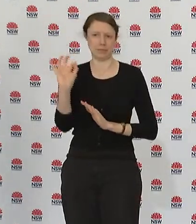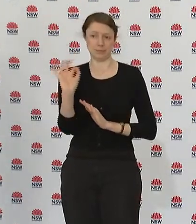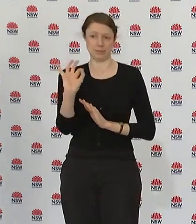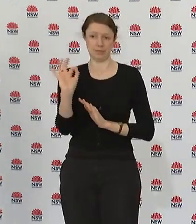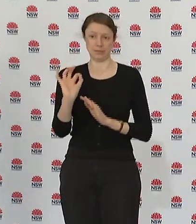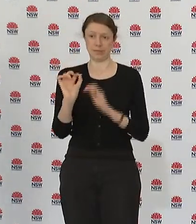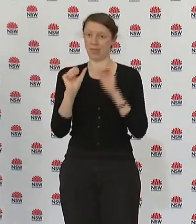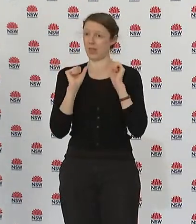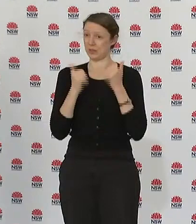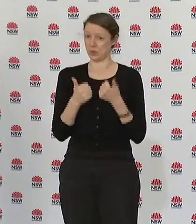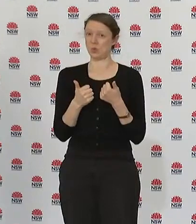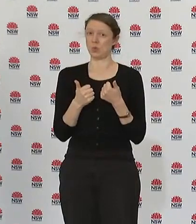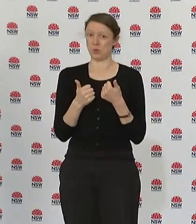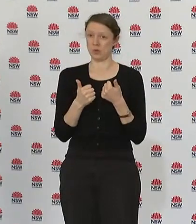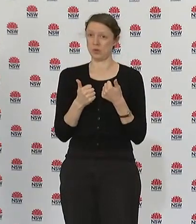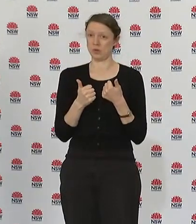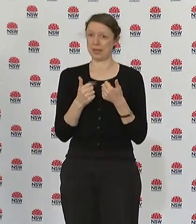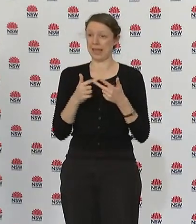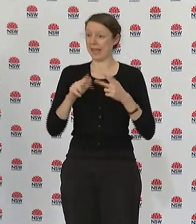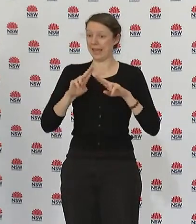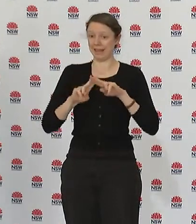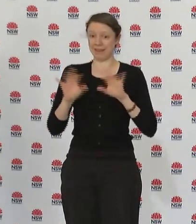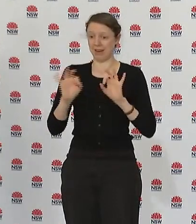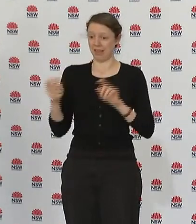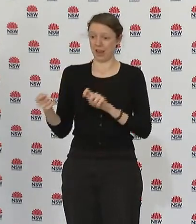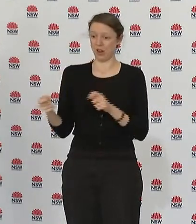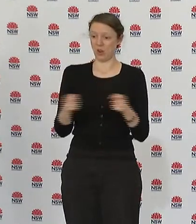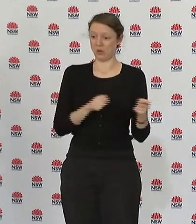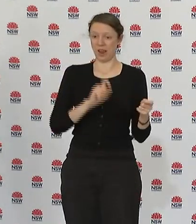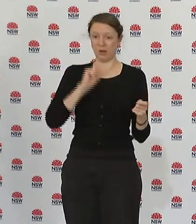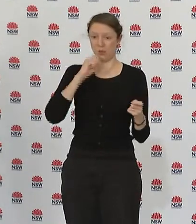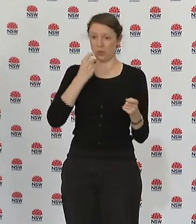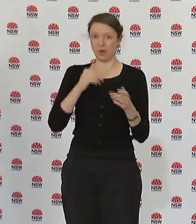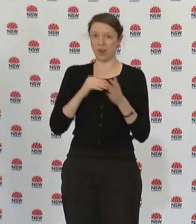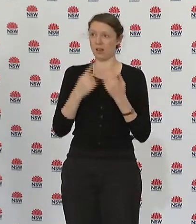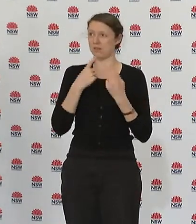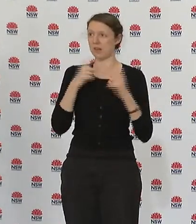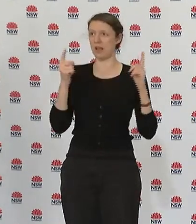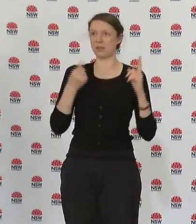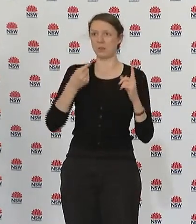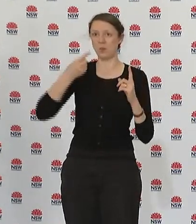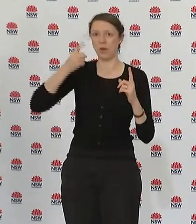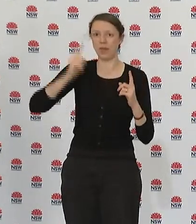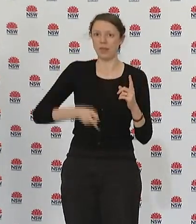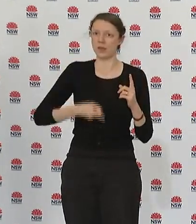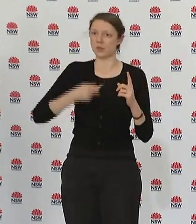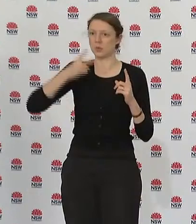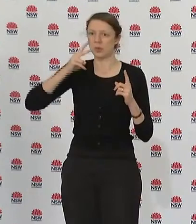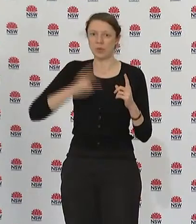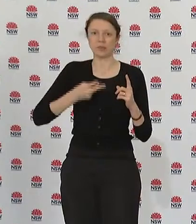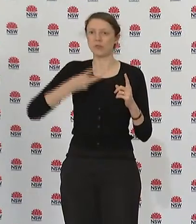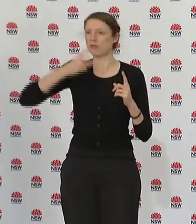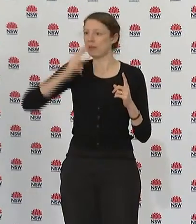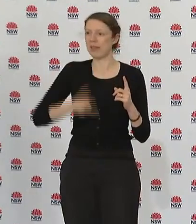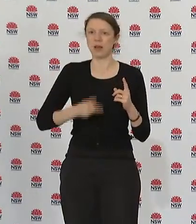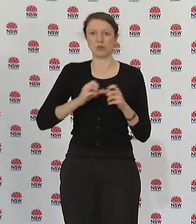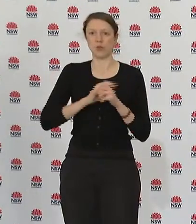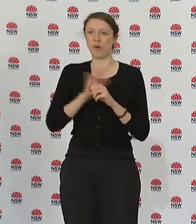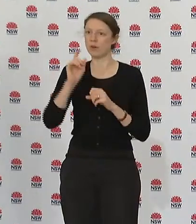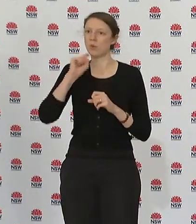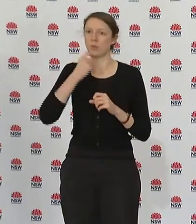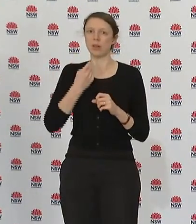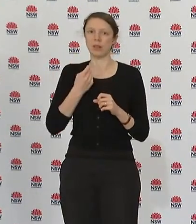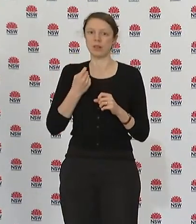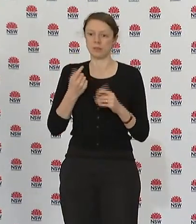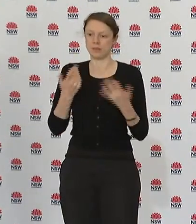yards, given how the virus is spreading and how fleeting the transmission can be, that we've done well under the circumstances compared to other places